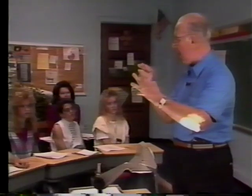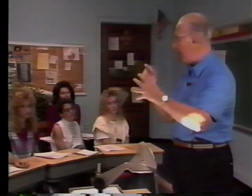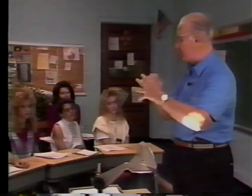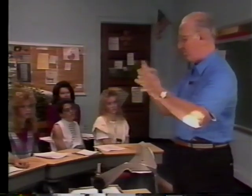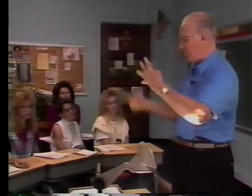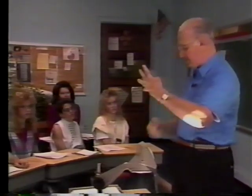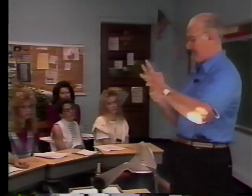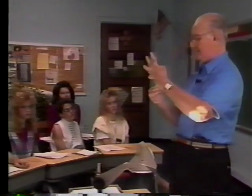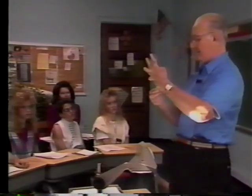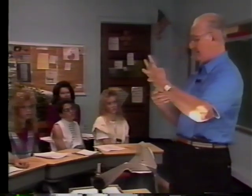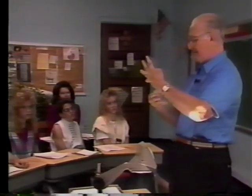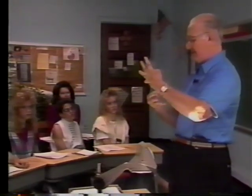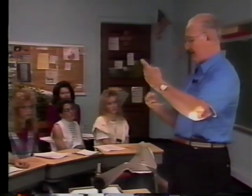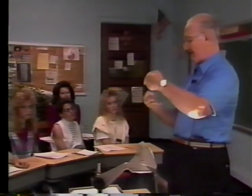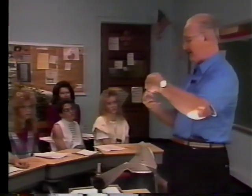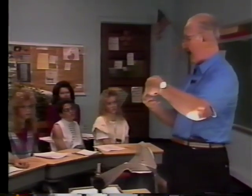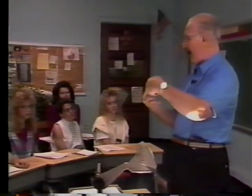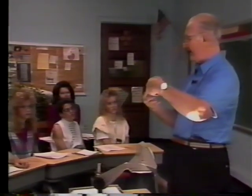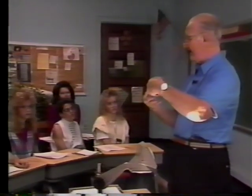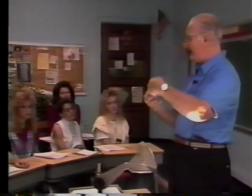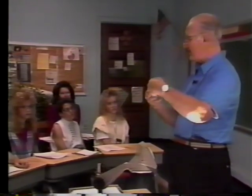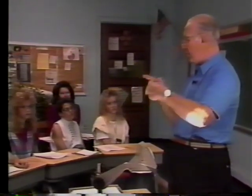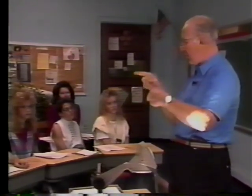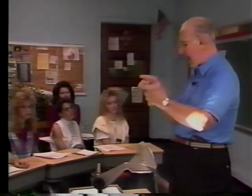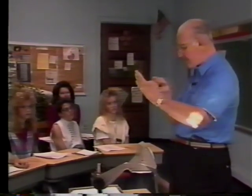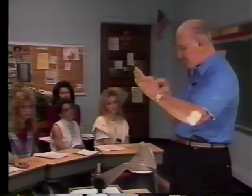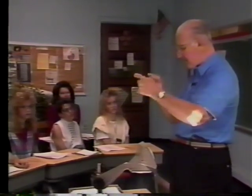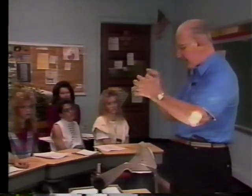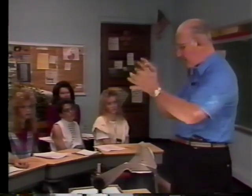on to this line. So you have to read.